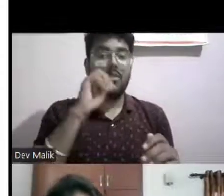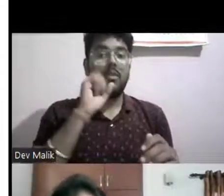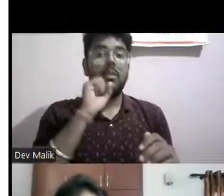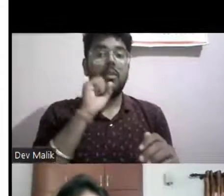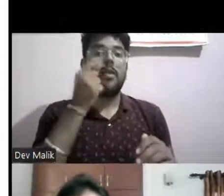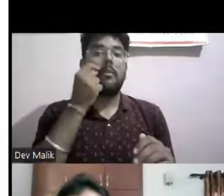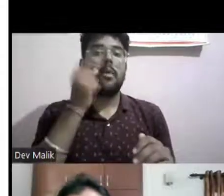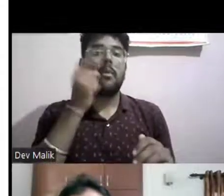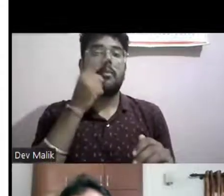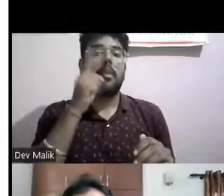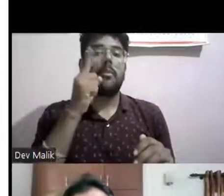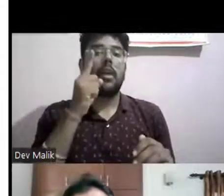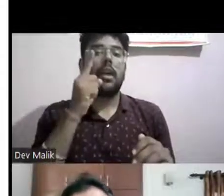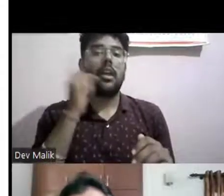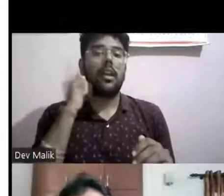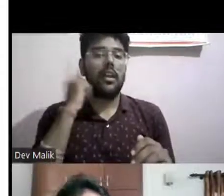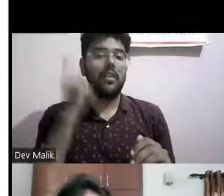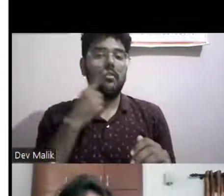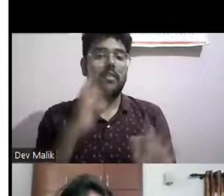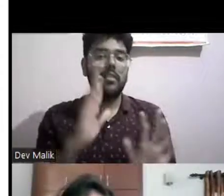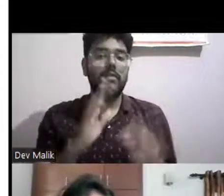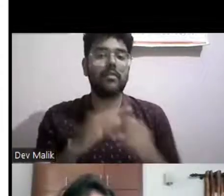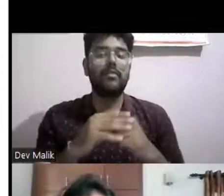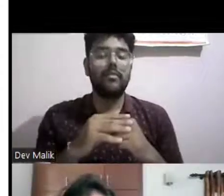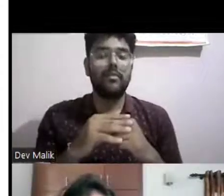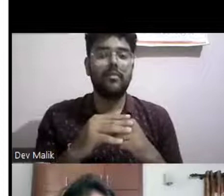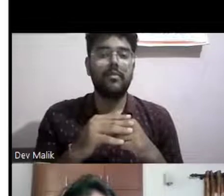Papa whether he can hear her.